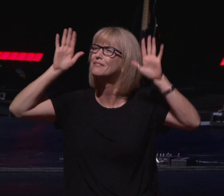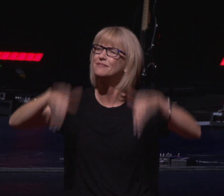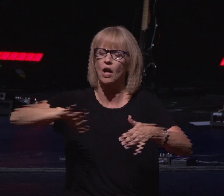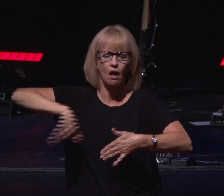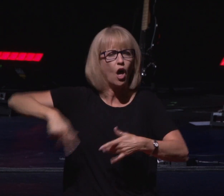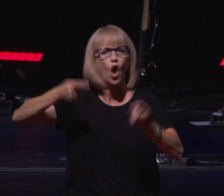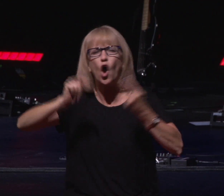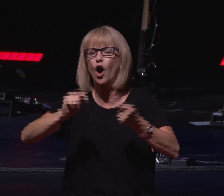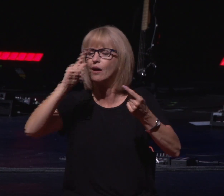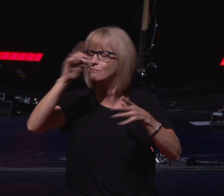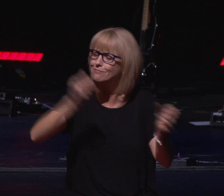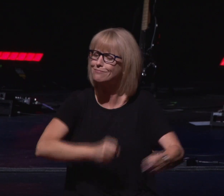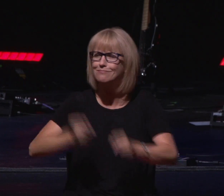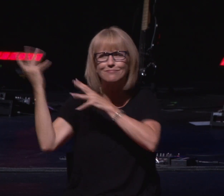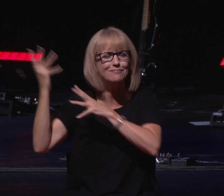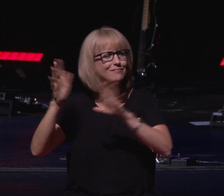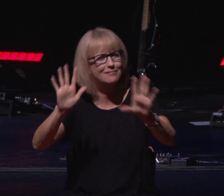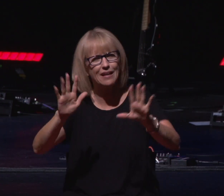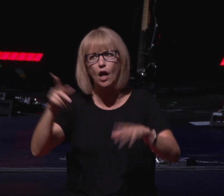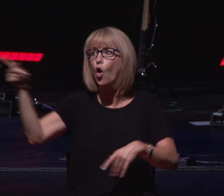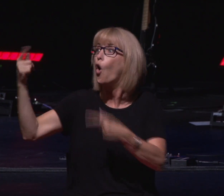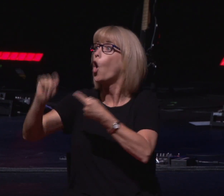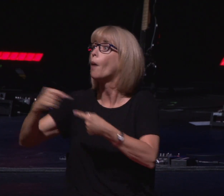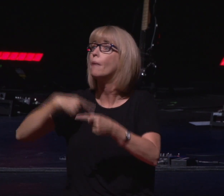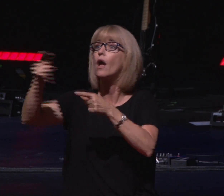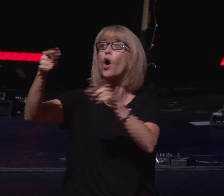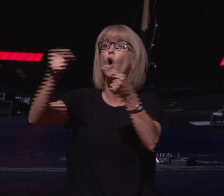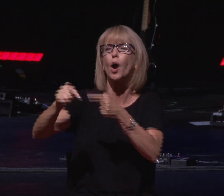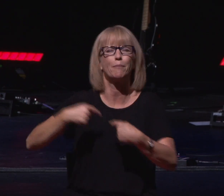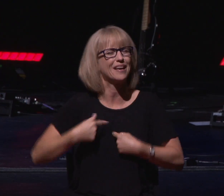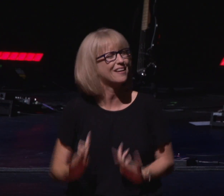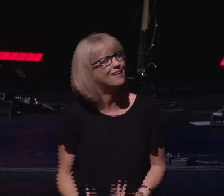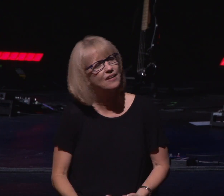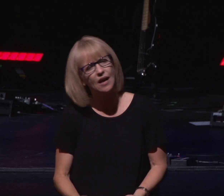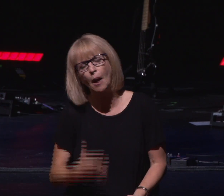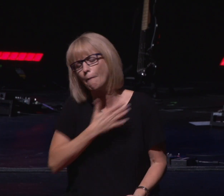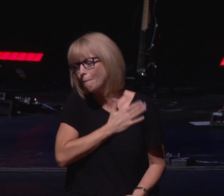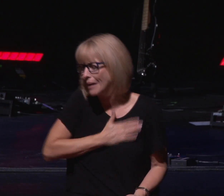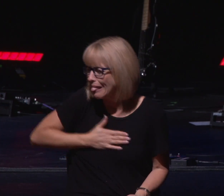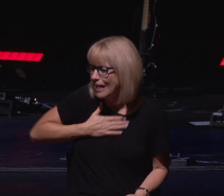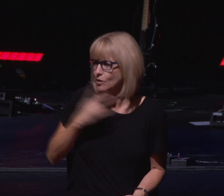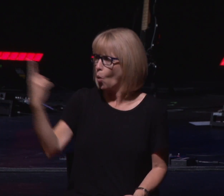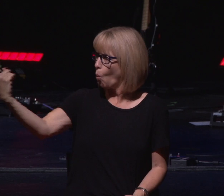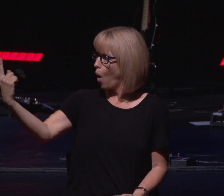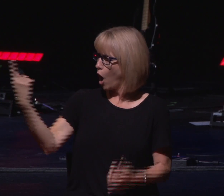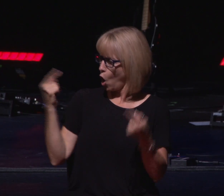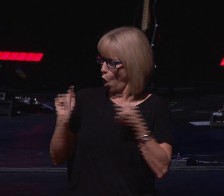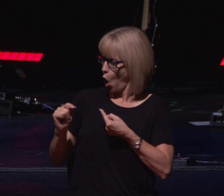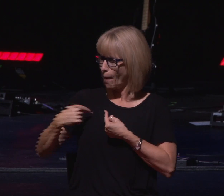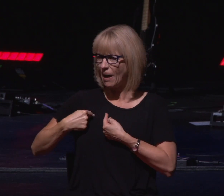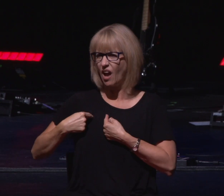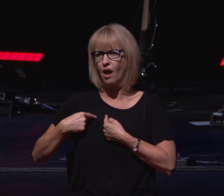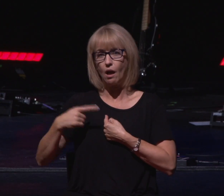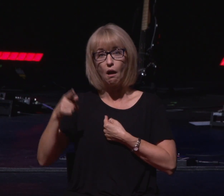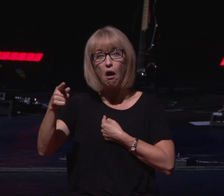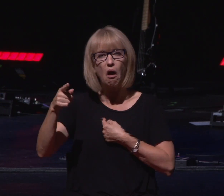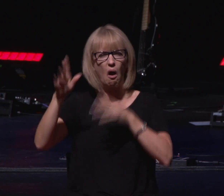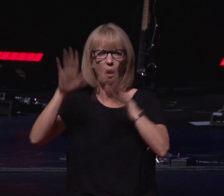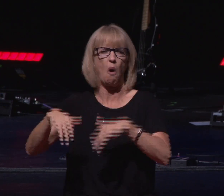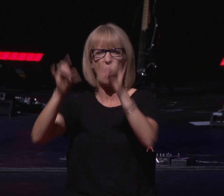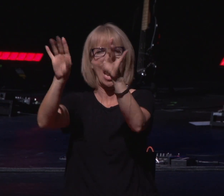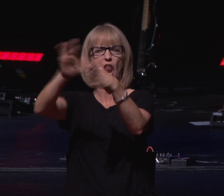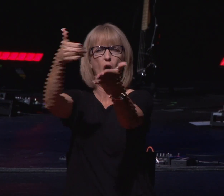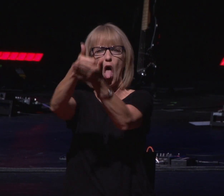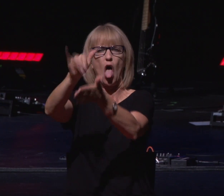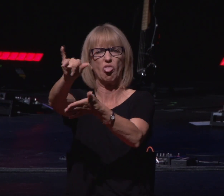hurt and that pain from this individual or from these few people, do not take that and cast that as hatred towards a whole larger group that's